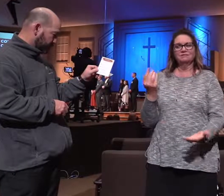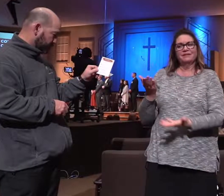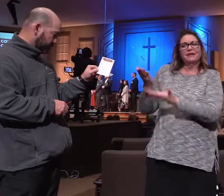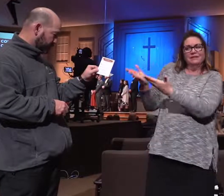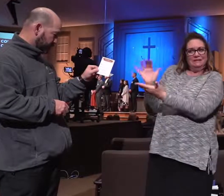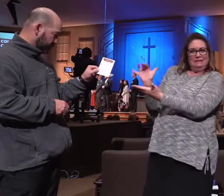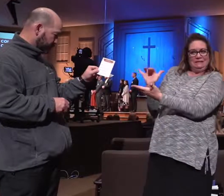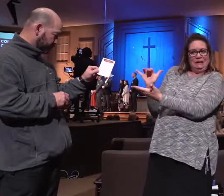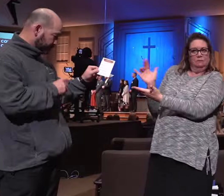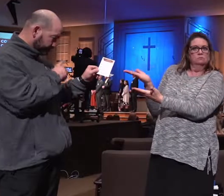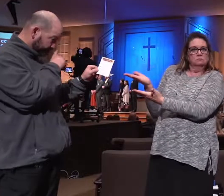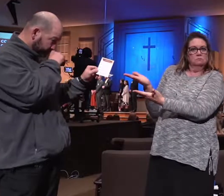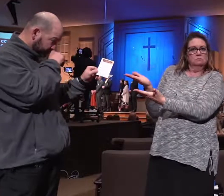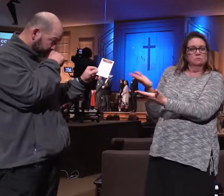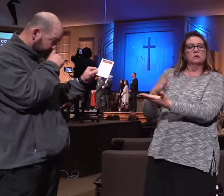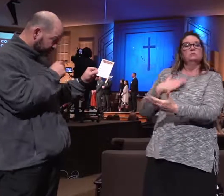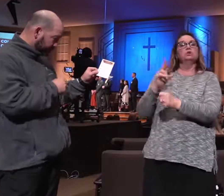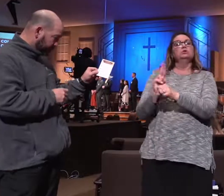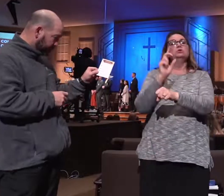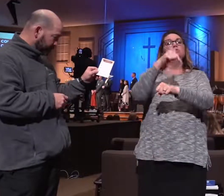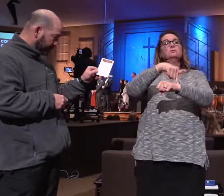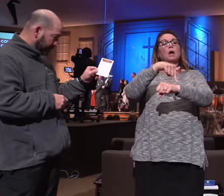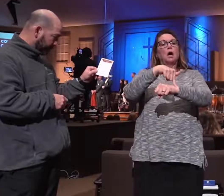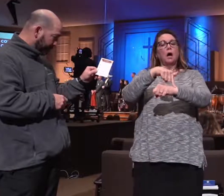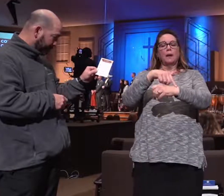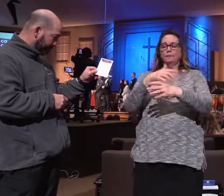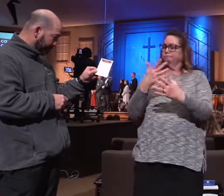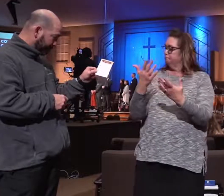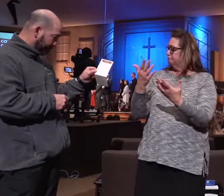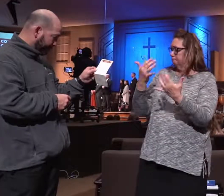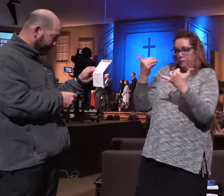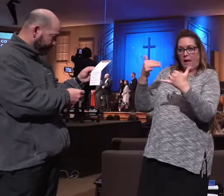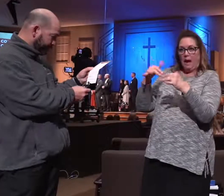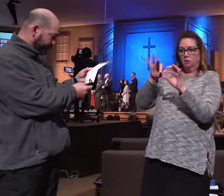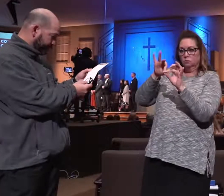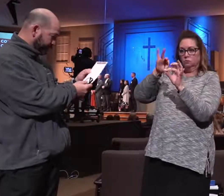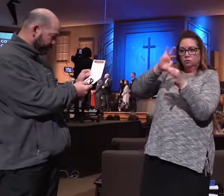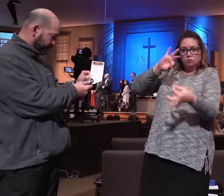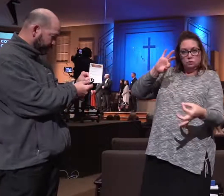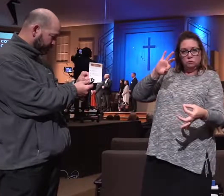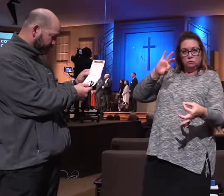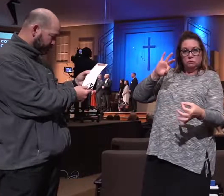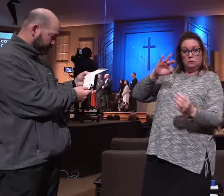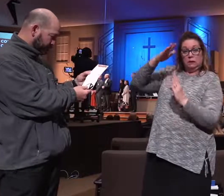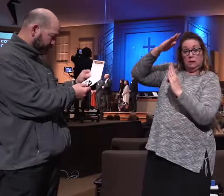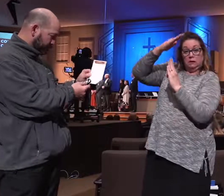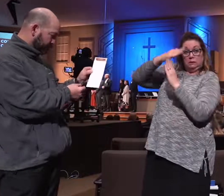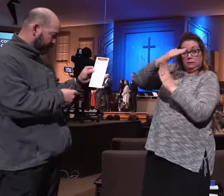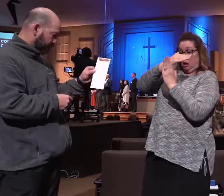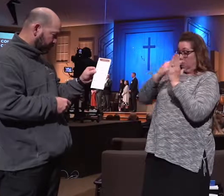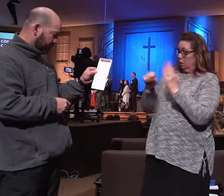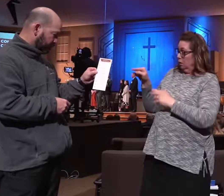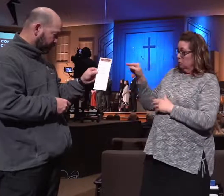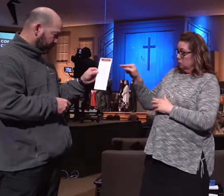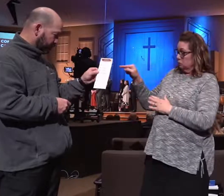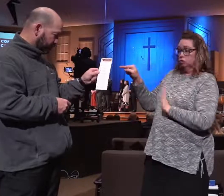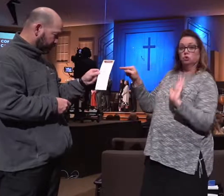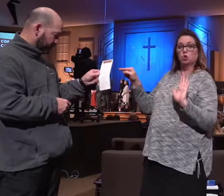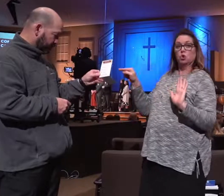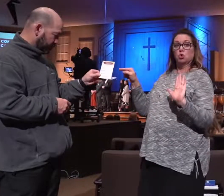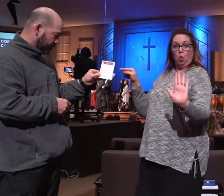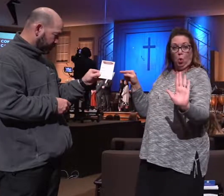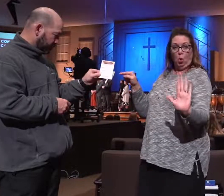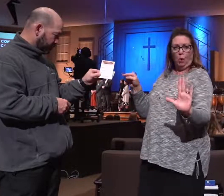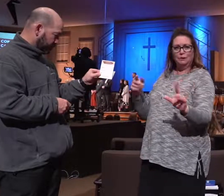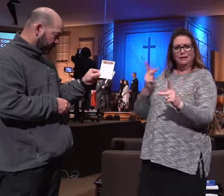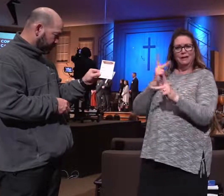Him tonight. I want you to take a moment now and detach the card and keep the top portion in your wallet, in your purse, or in